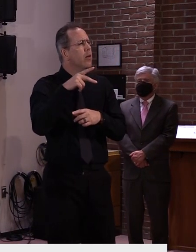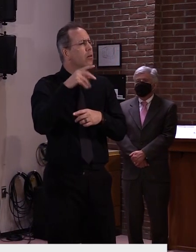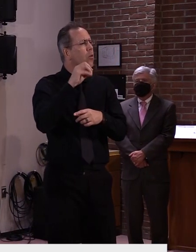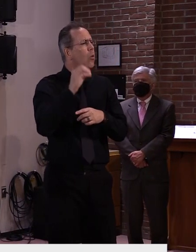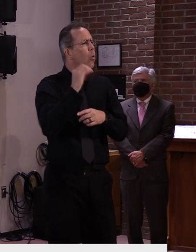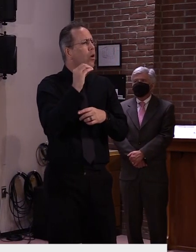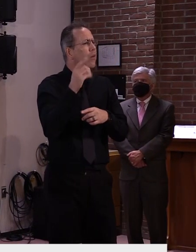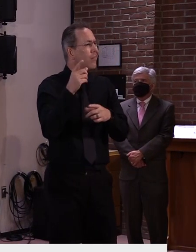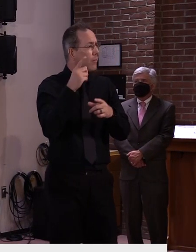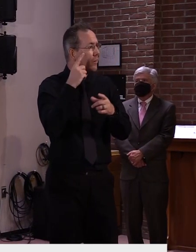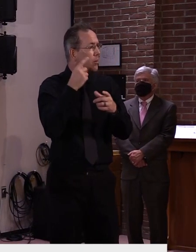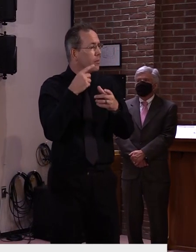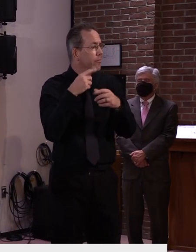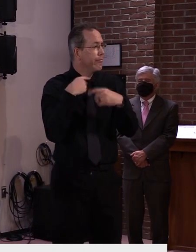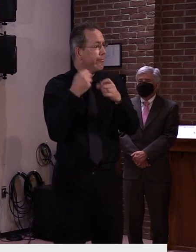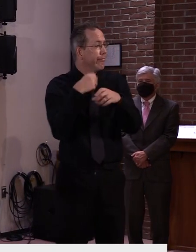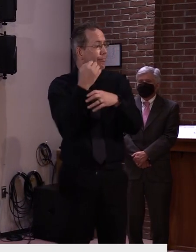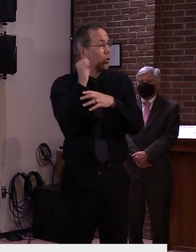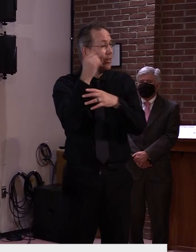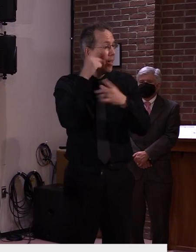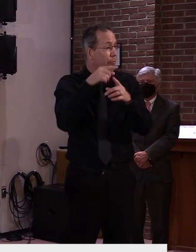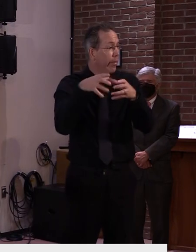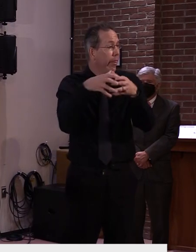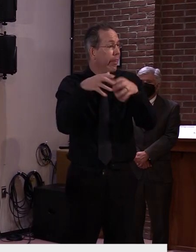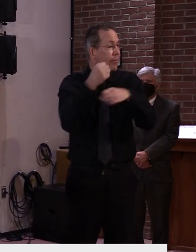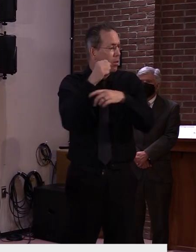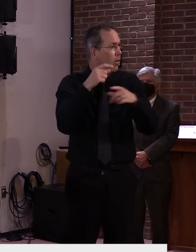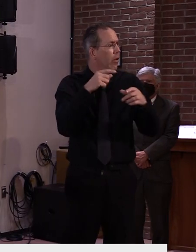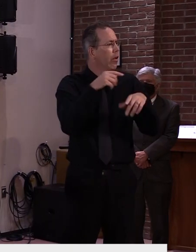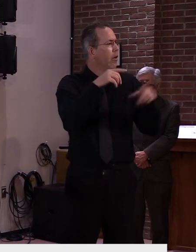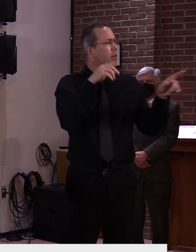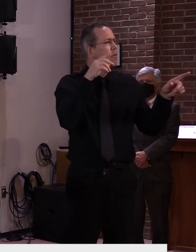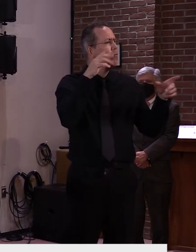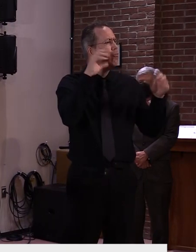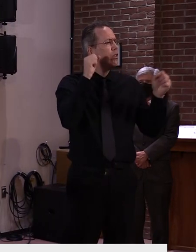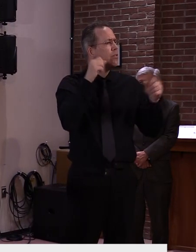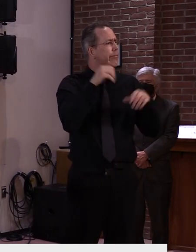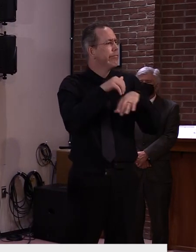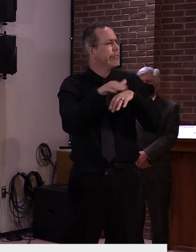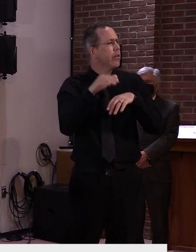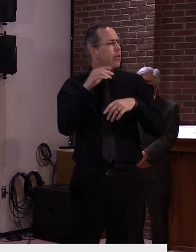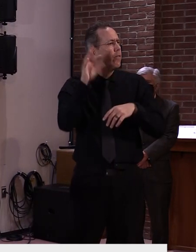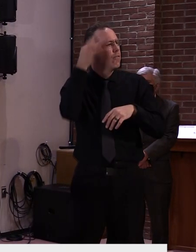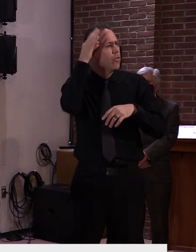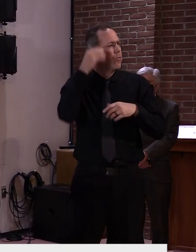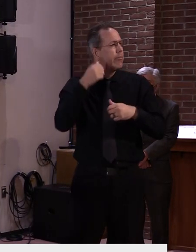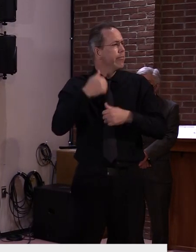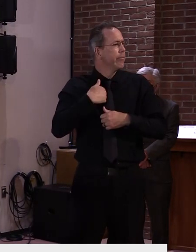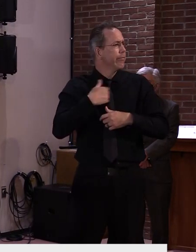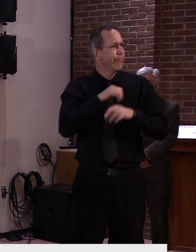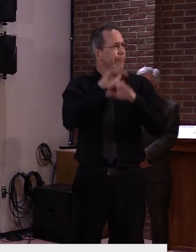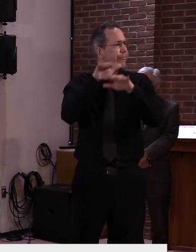a similar overreach by federal law enforcement officers here in Vermont?